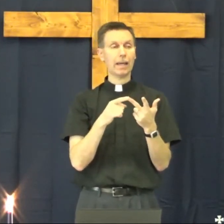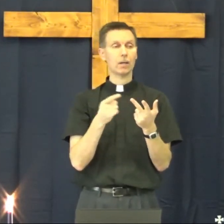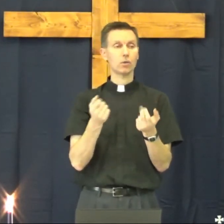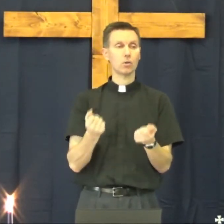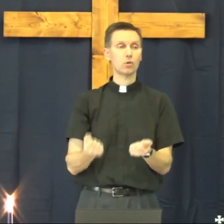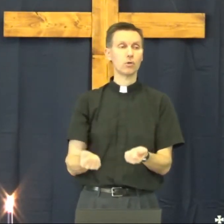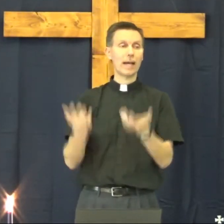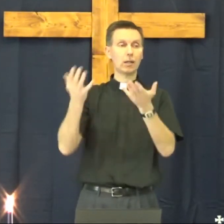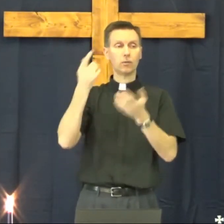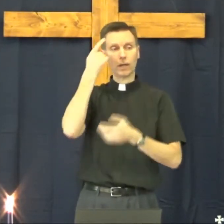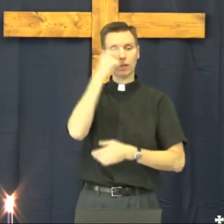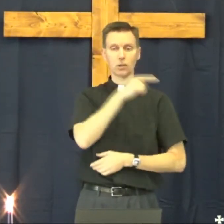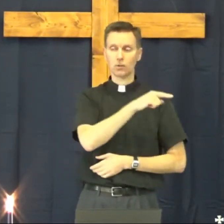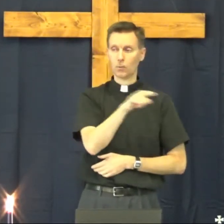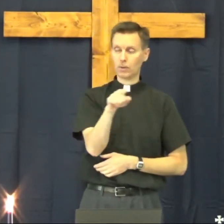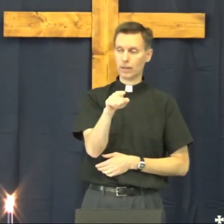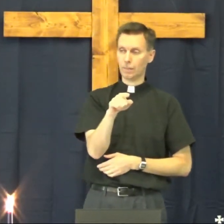and to sacrifice for them.